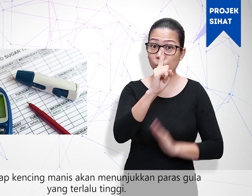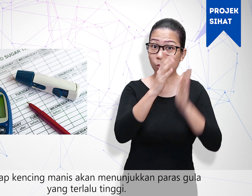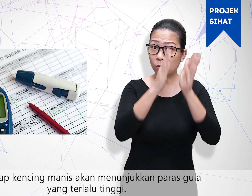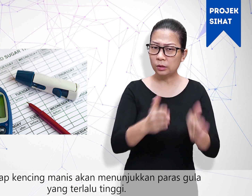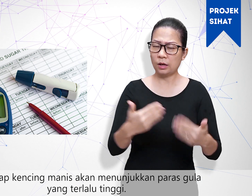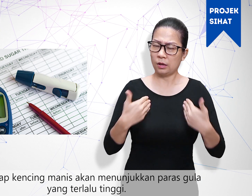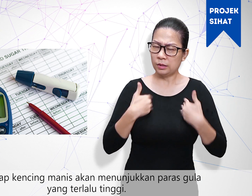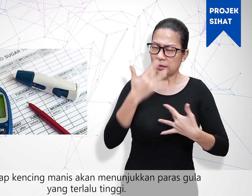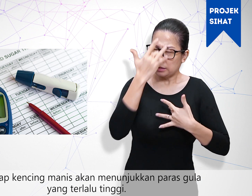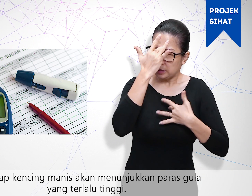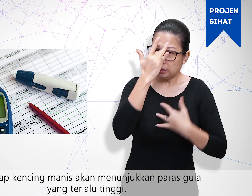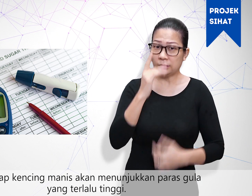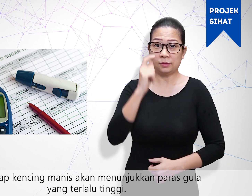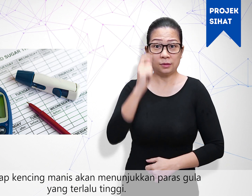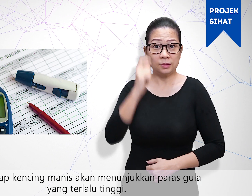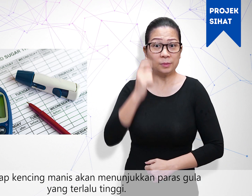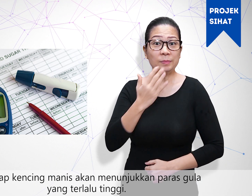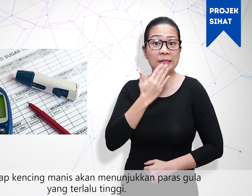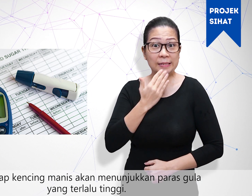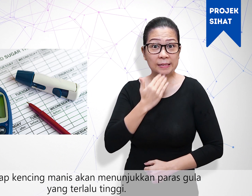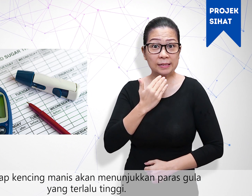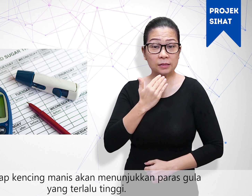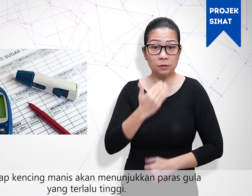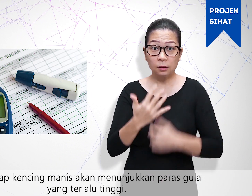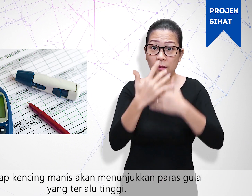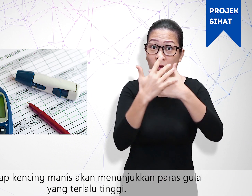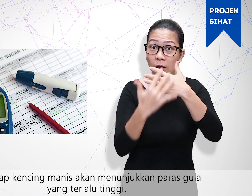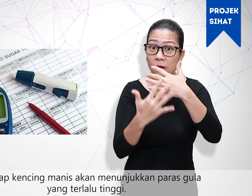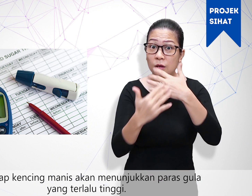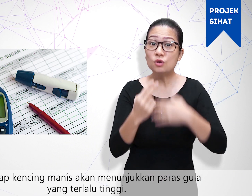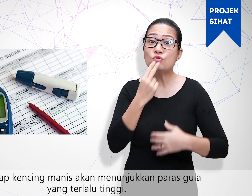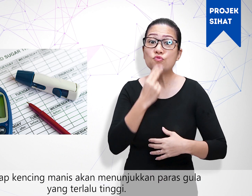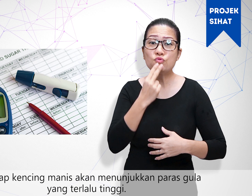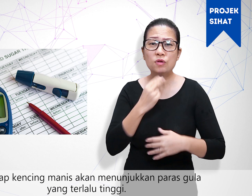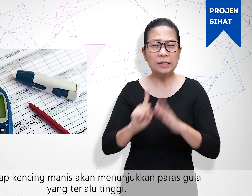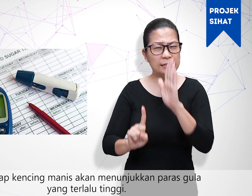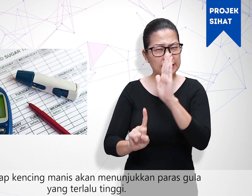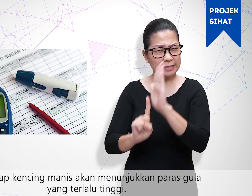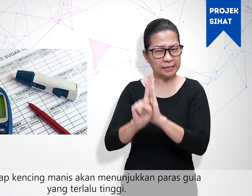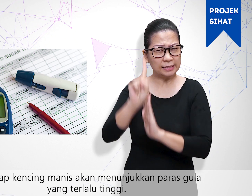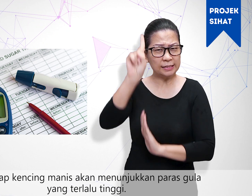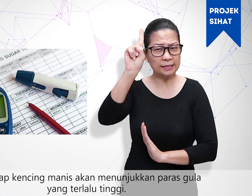In a person with diabetes, their blood sugar level will be too high.